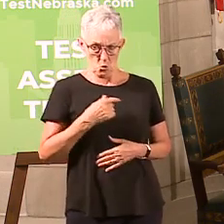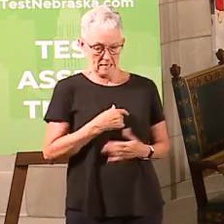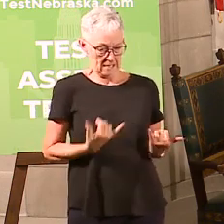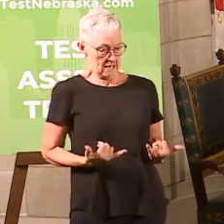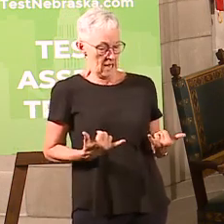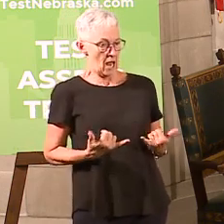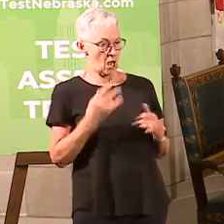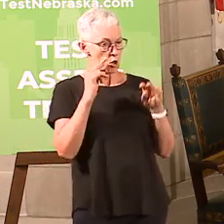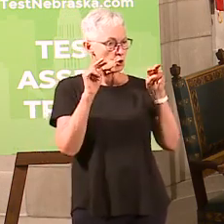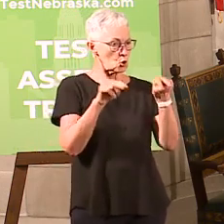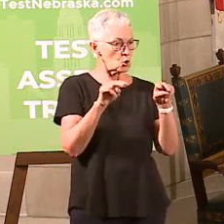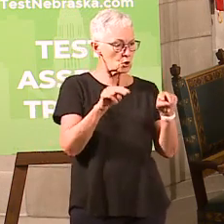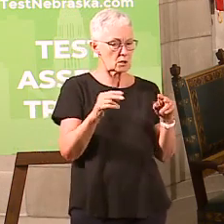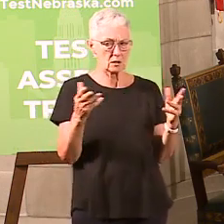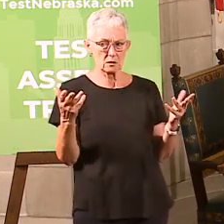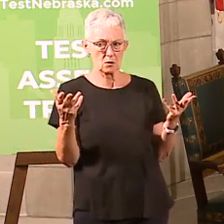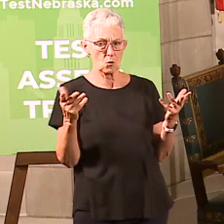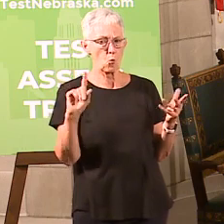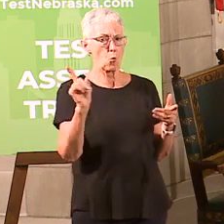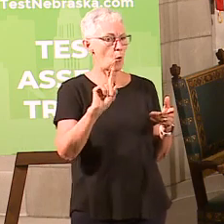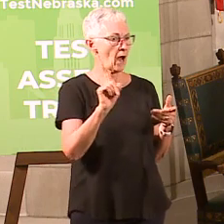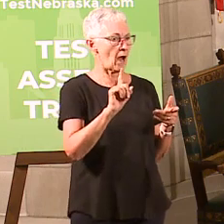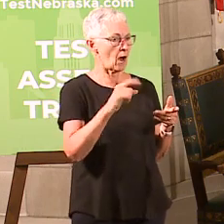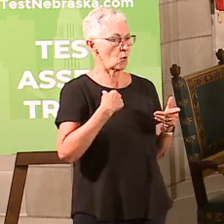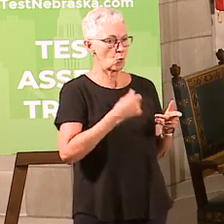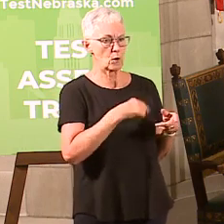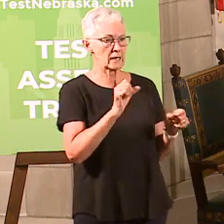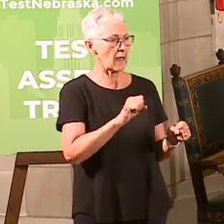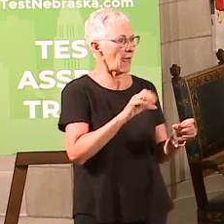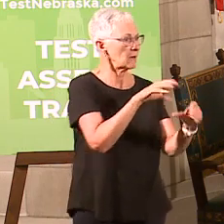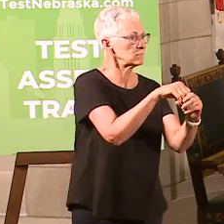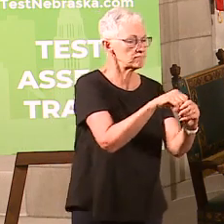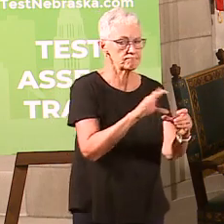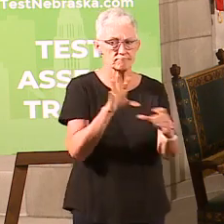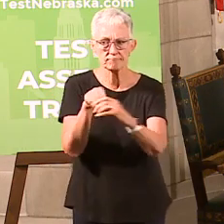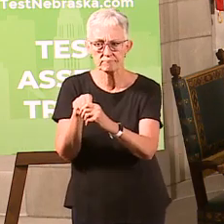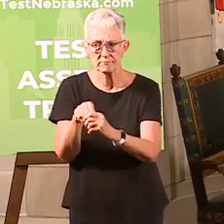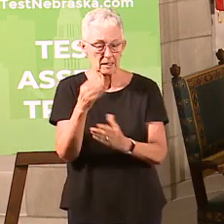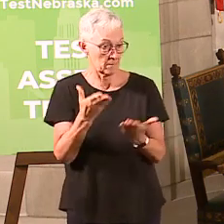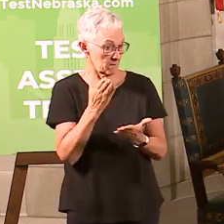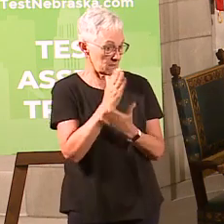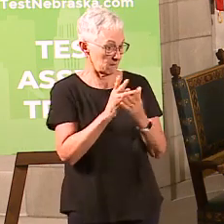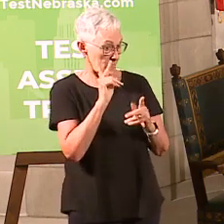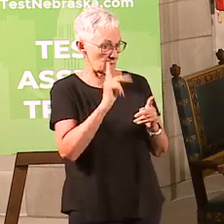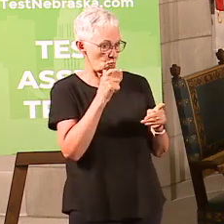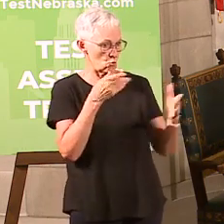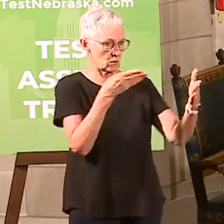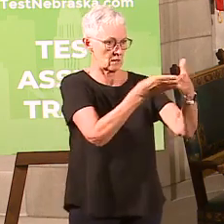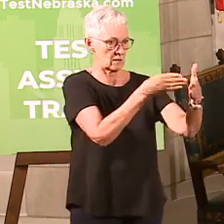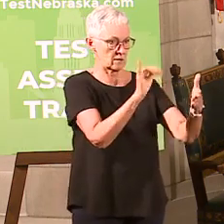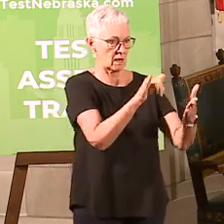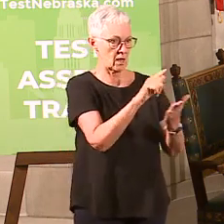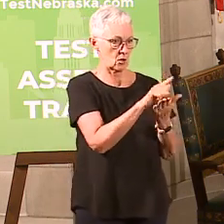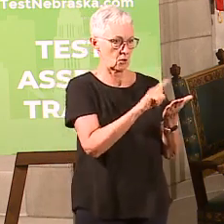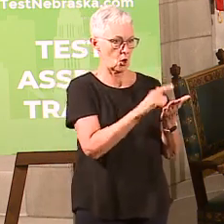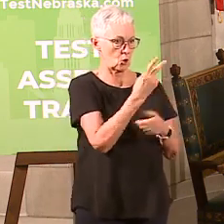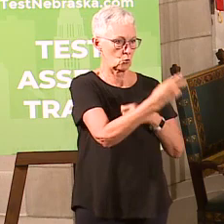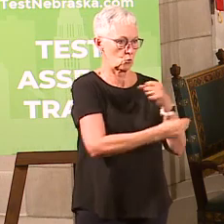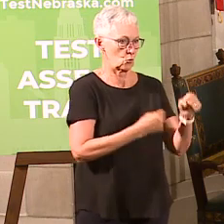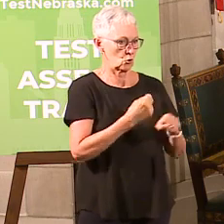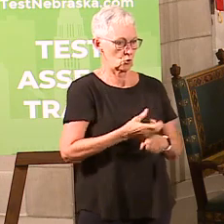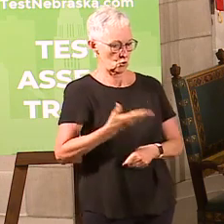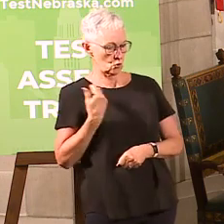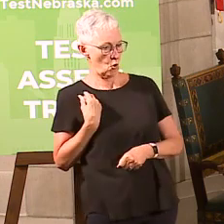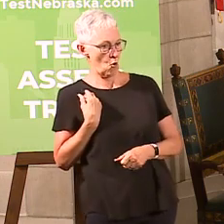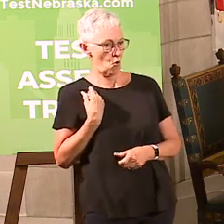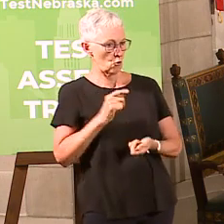available. Perhaps some of the folks who were against this 2 years ago will have a change of heart given the situation that's, with recent